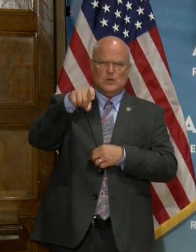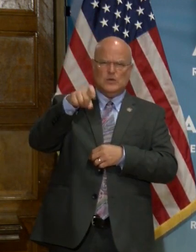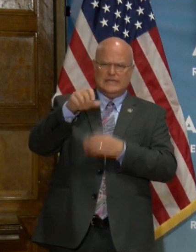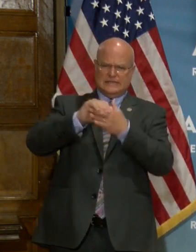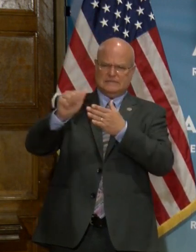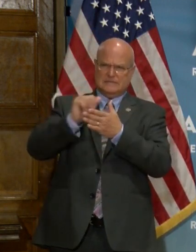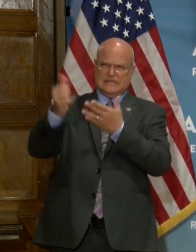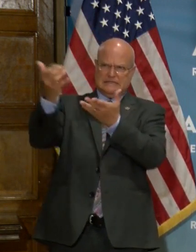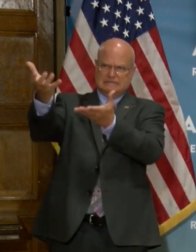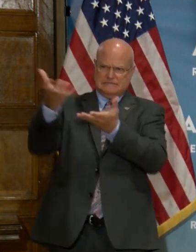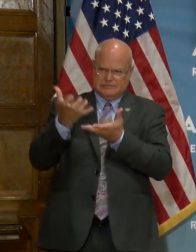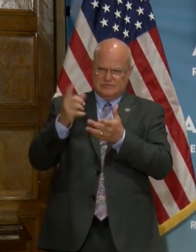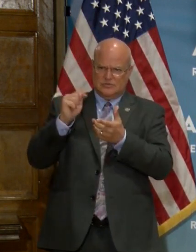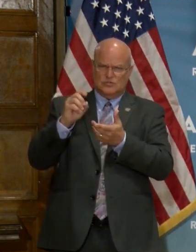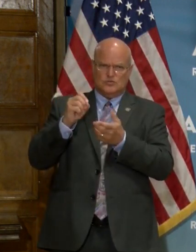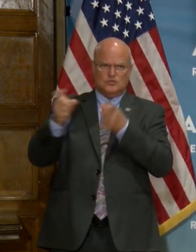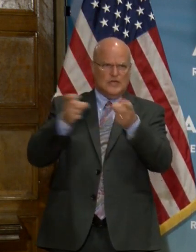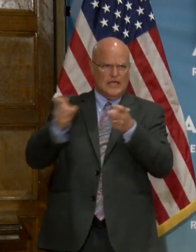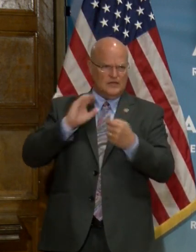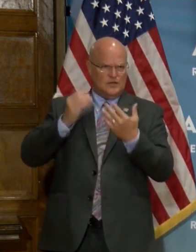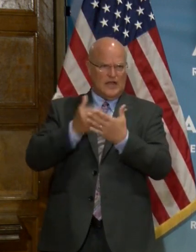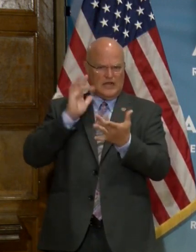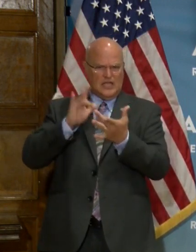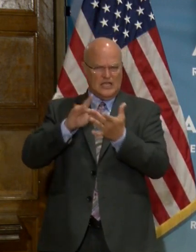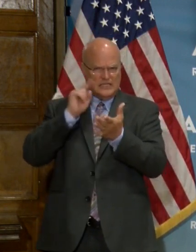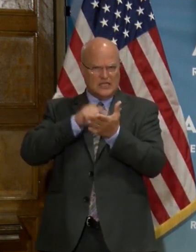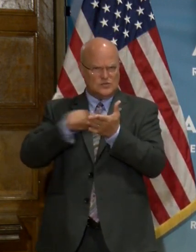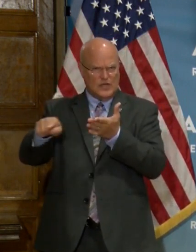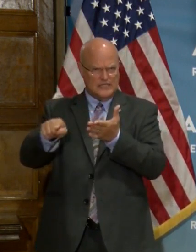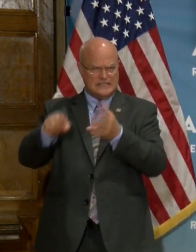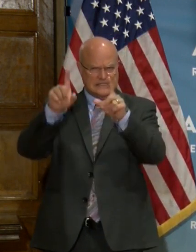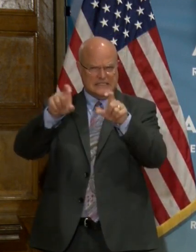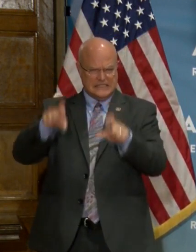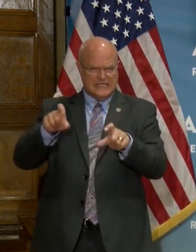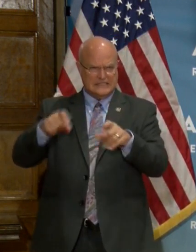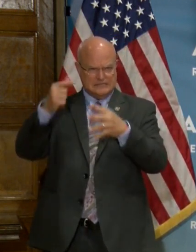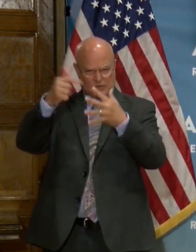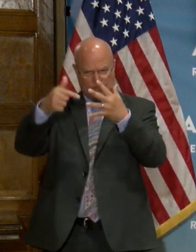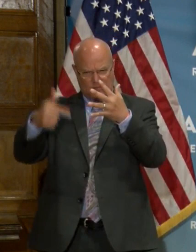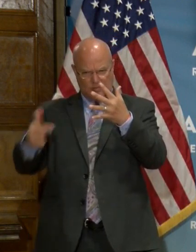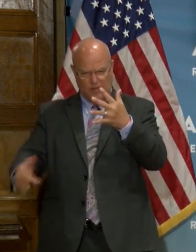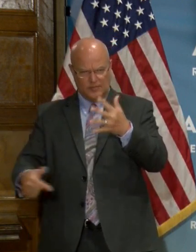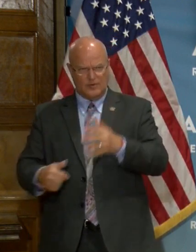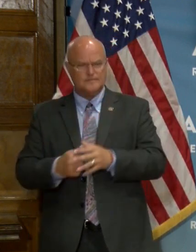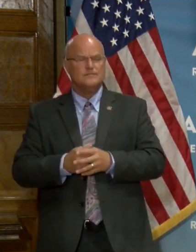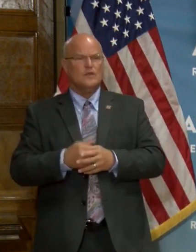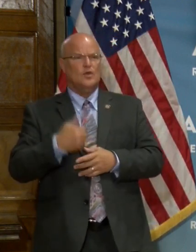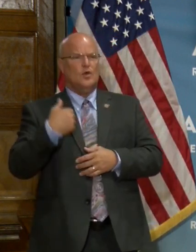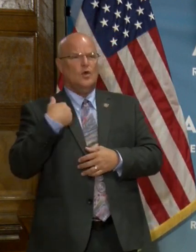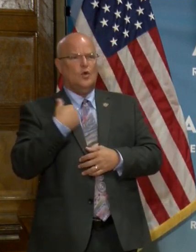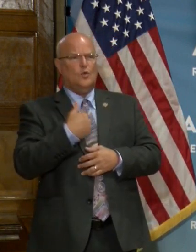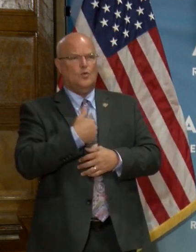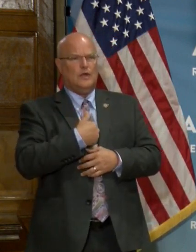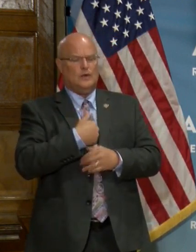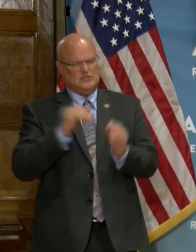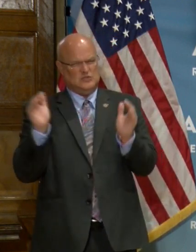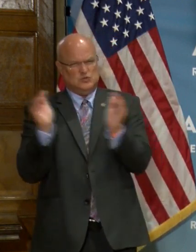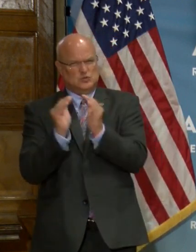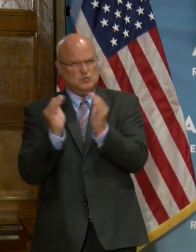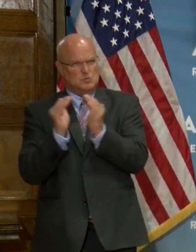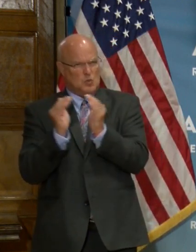of dollars to handle our contact tracing, our testing, we were at a much